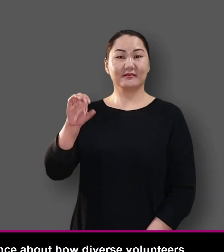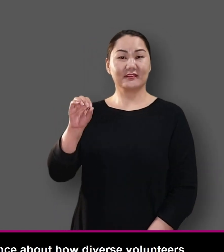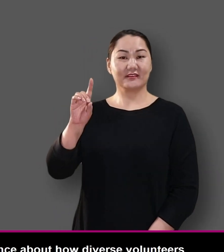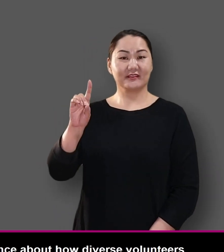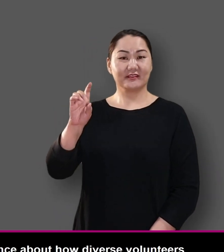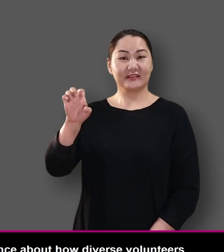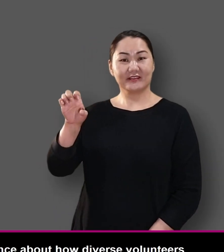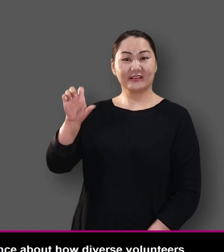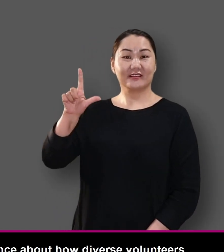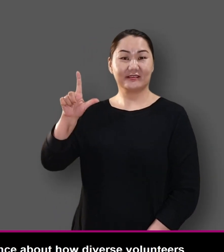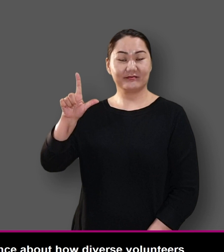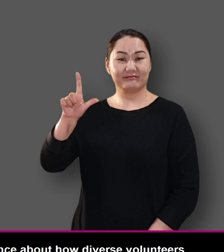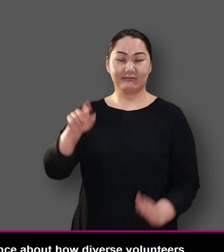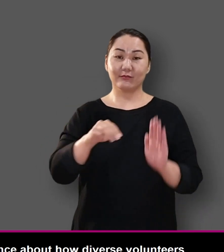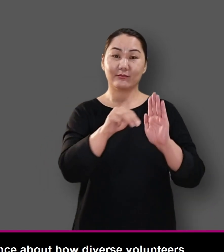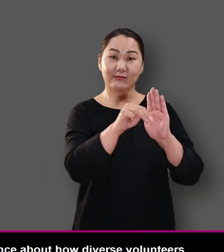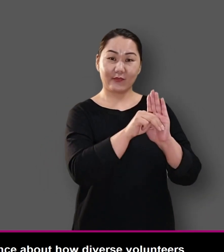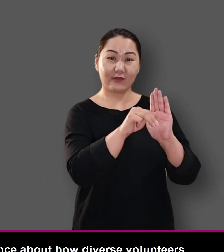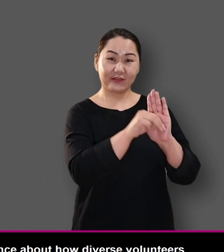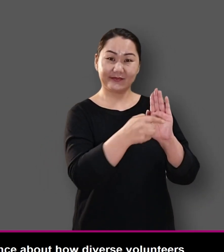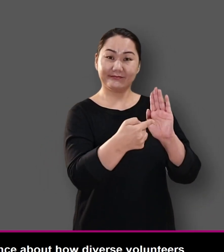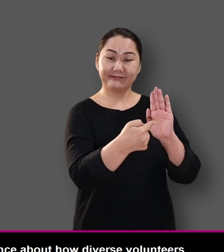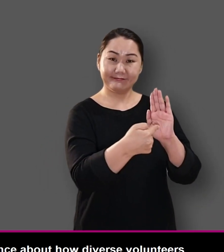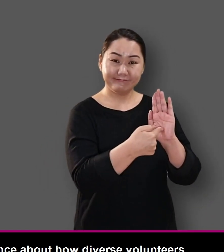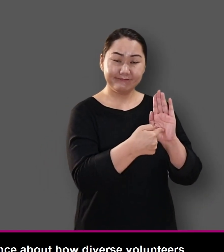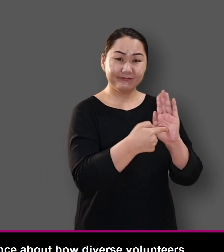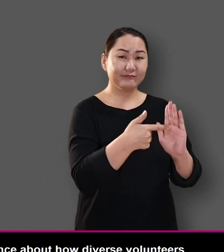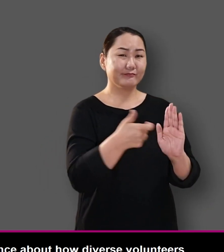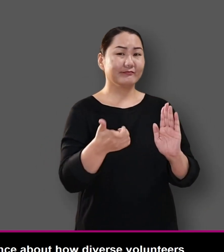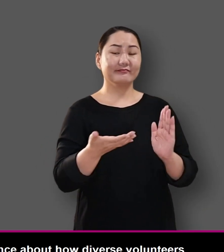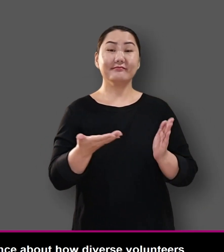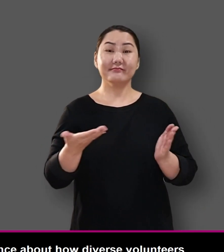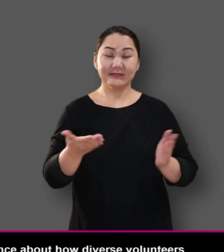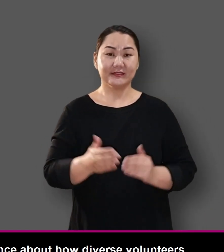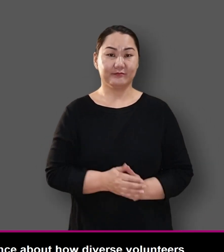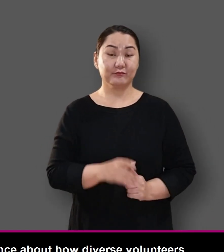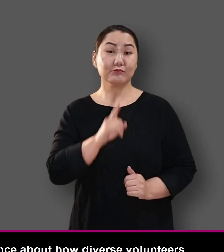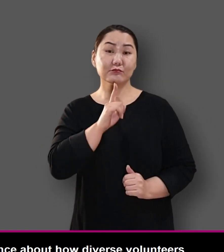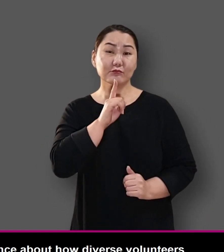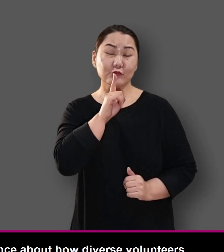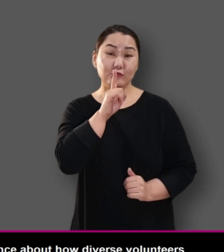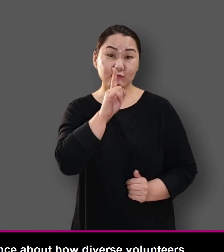It is built on empirical evidence about how diverse volunteers